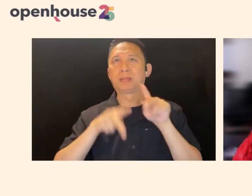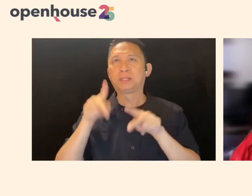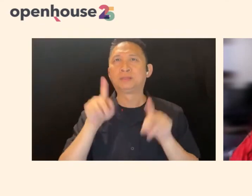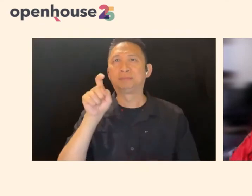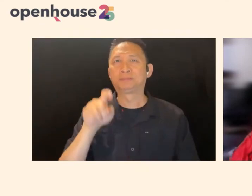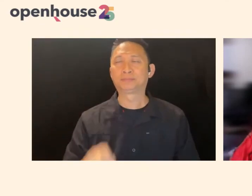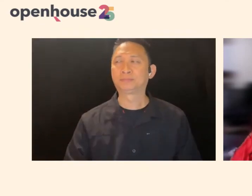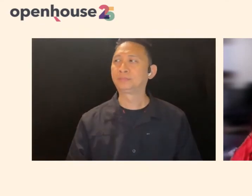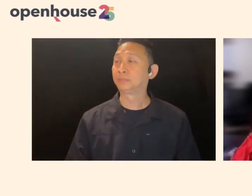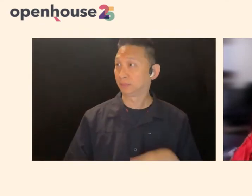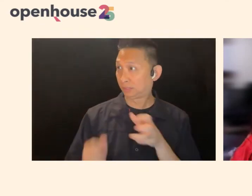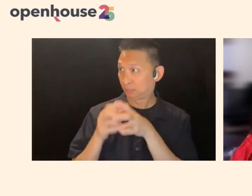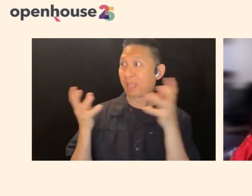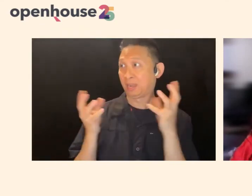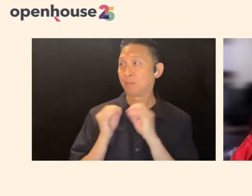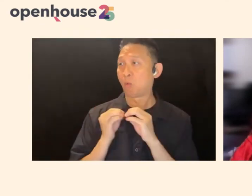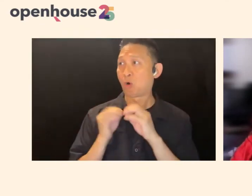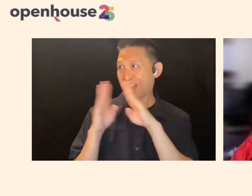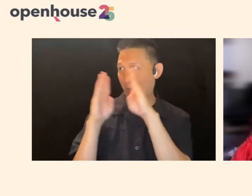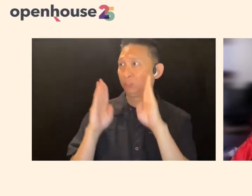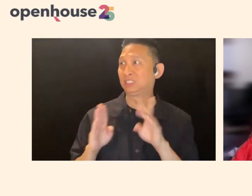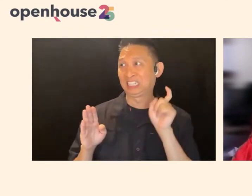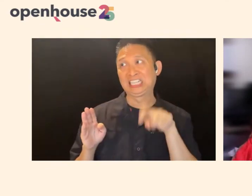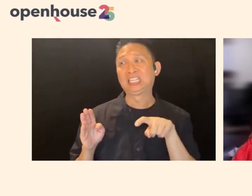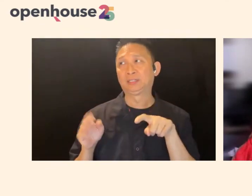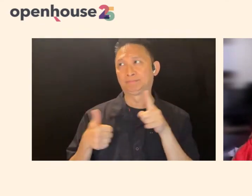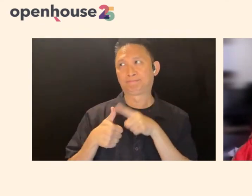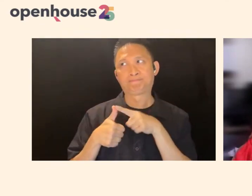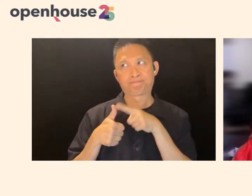Expanding more housing. Um,